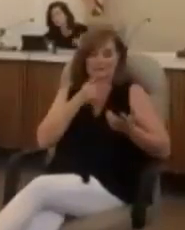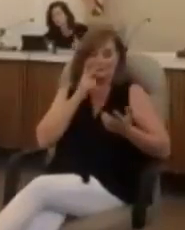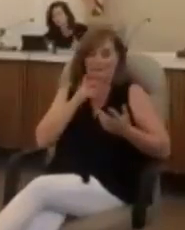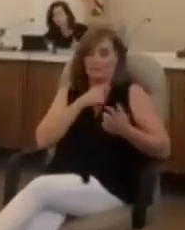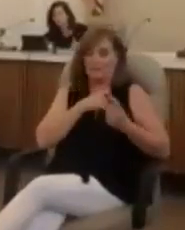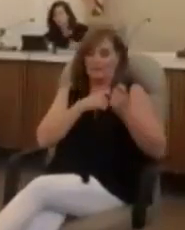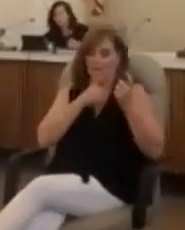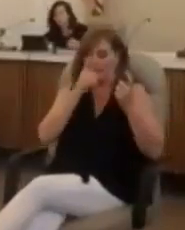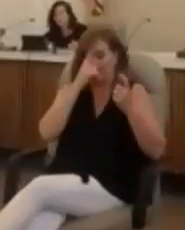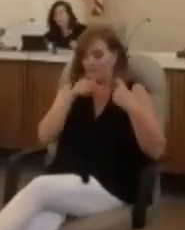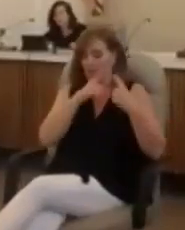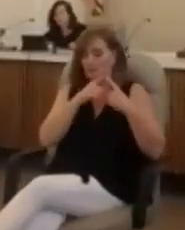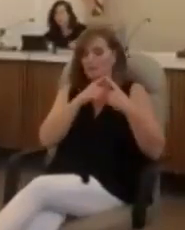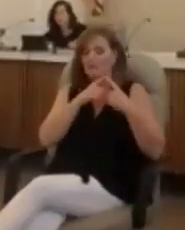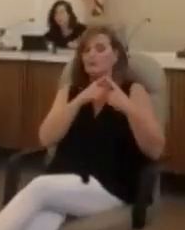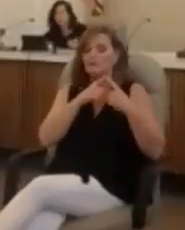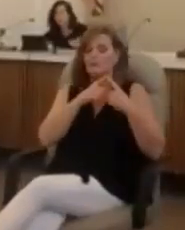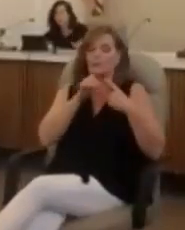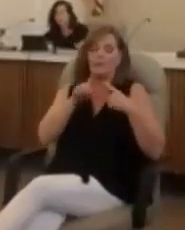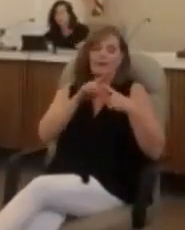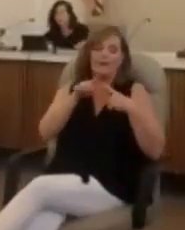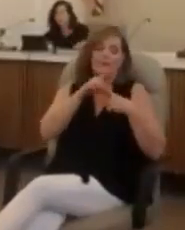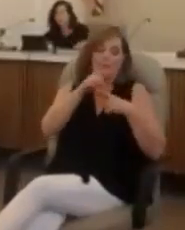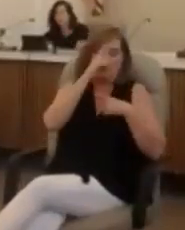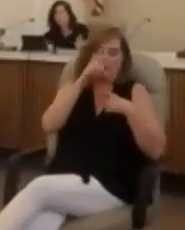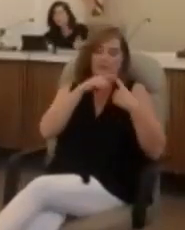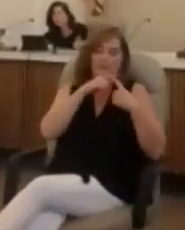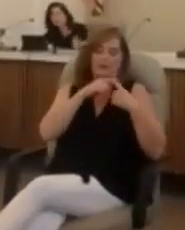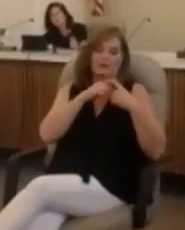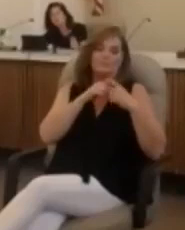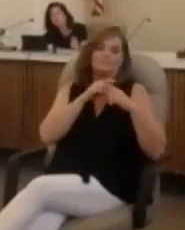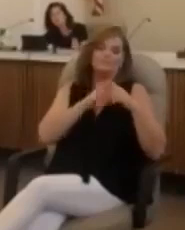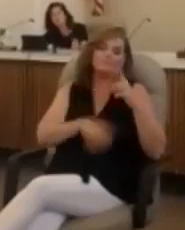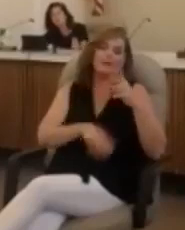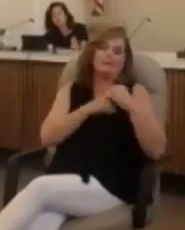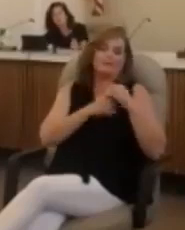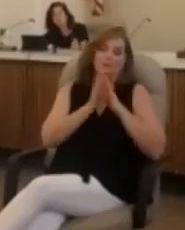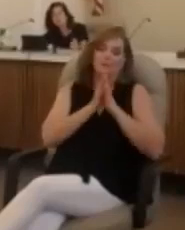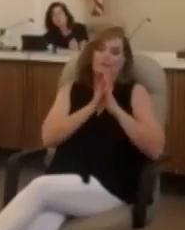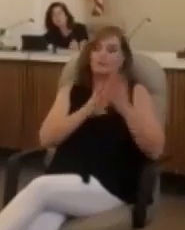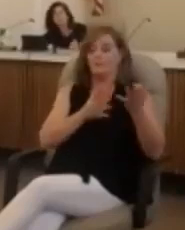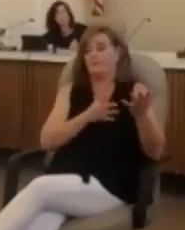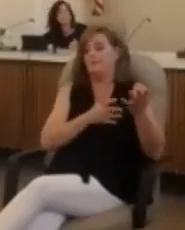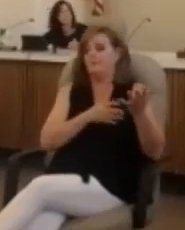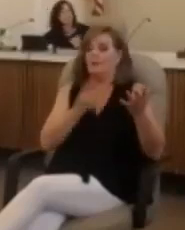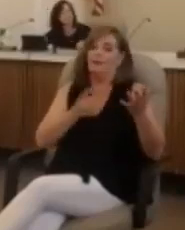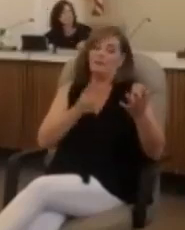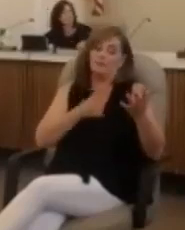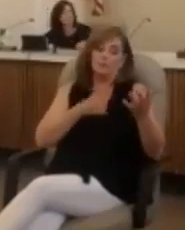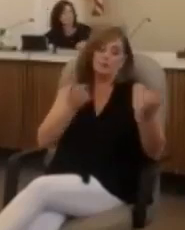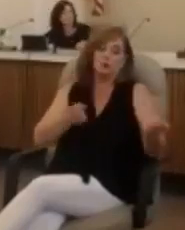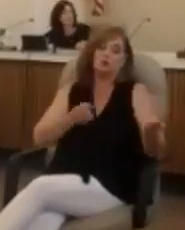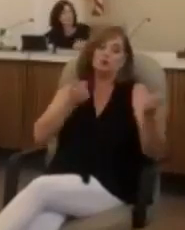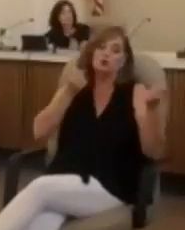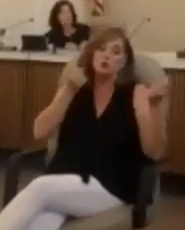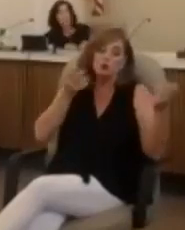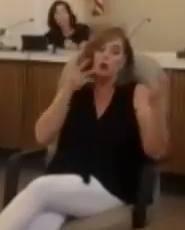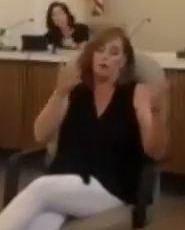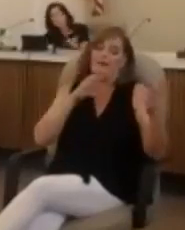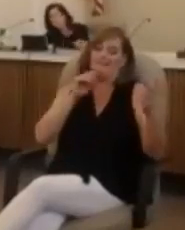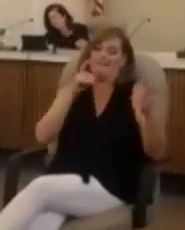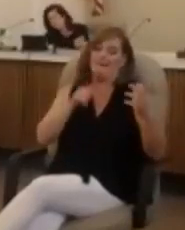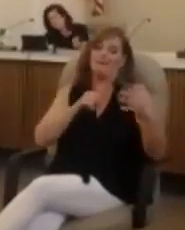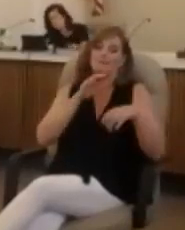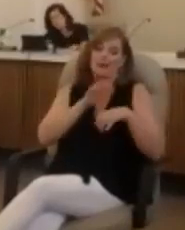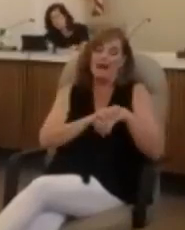additional traffic. And I do know one of their thoughts were, well, there's always tons of cars on East Henrietta Road to access the Lehigh Valley Trail, so it might be